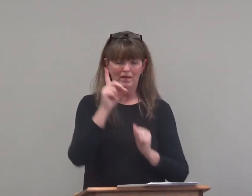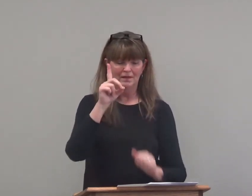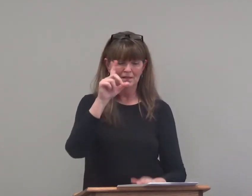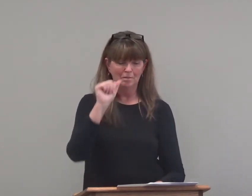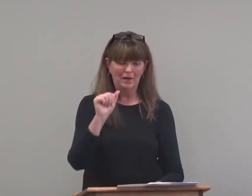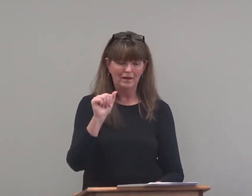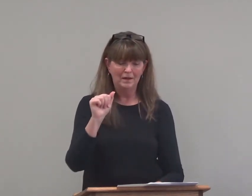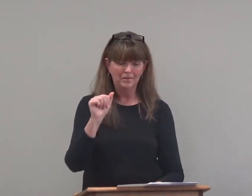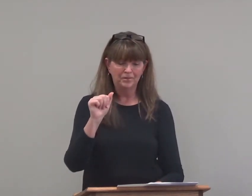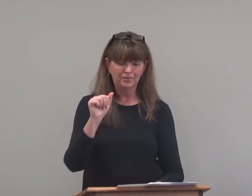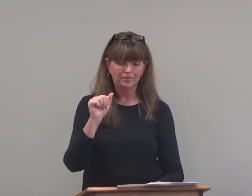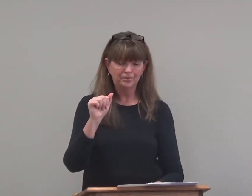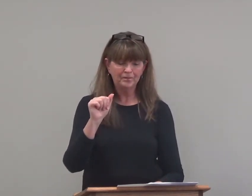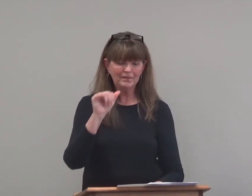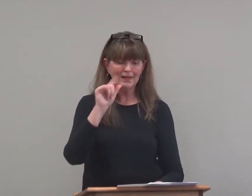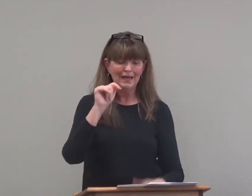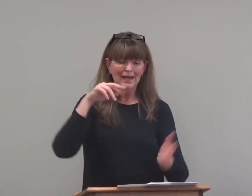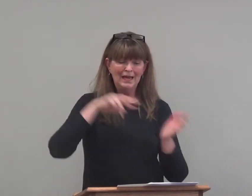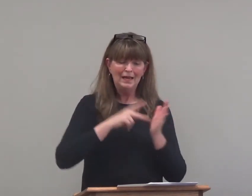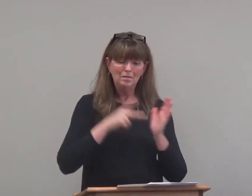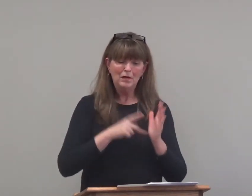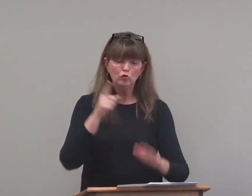with folks, regardless of their disability.